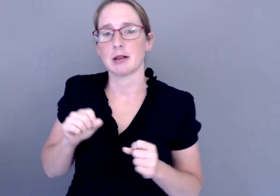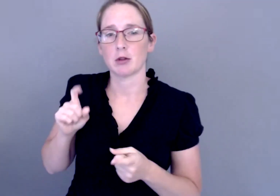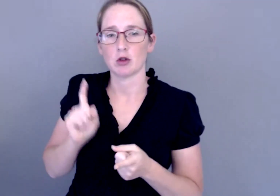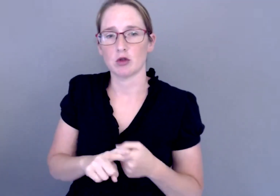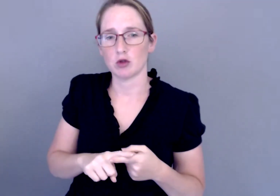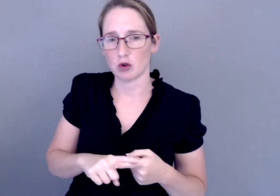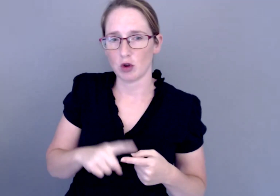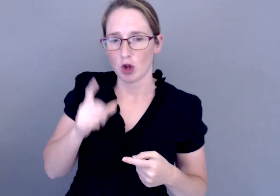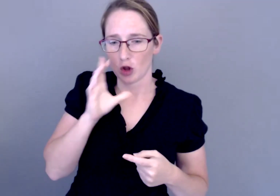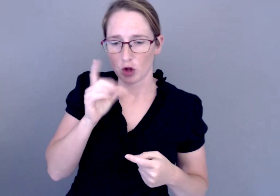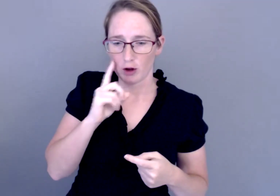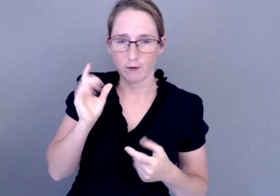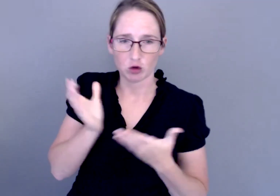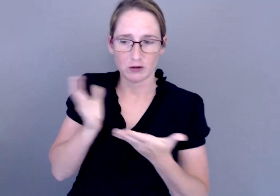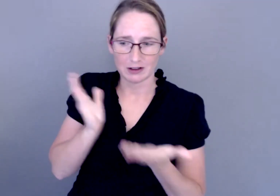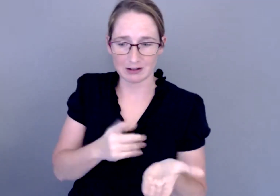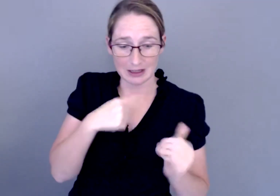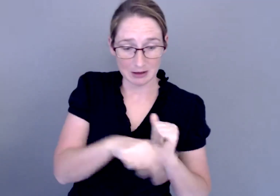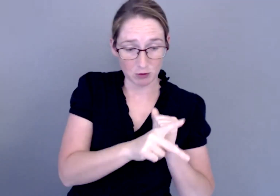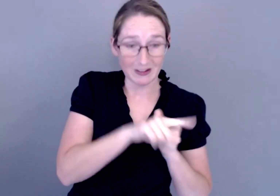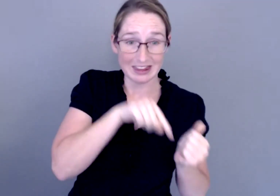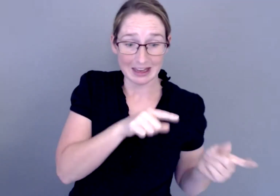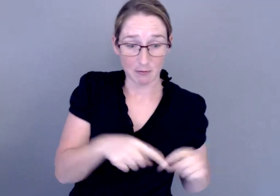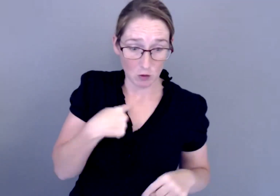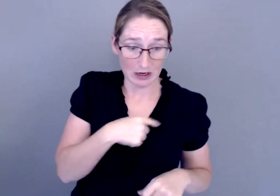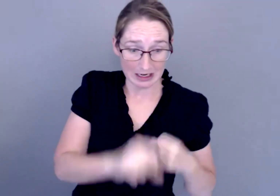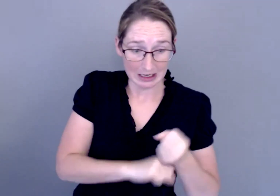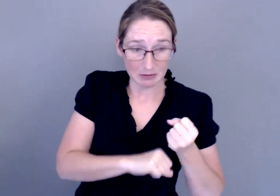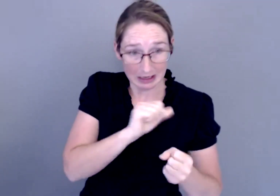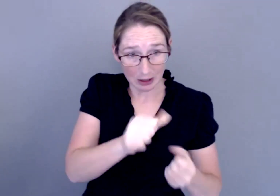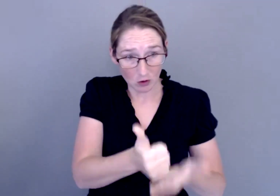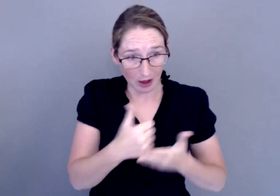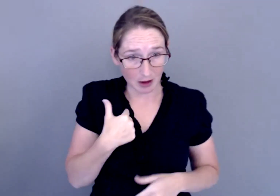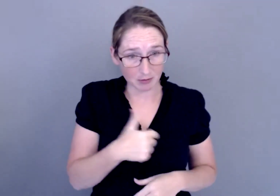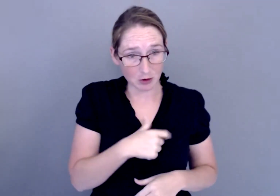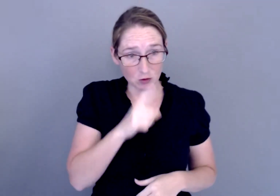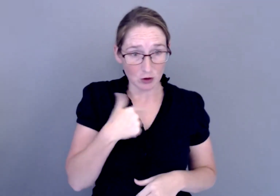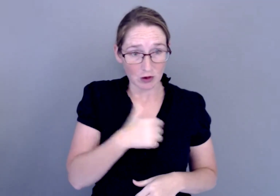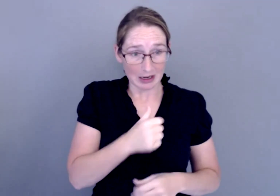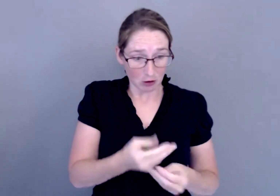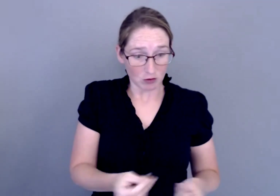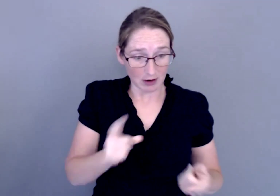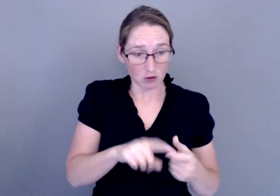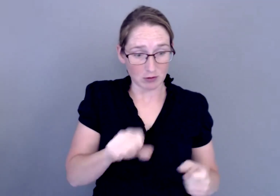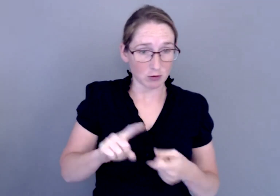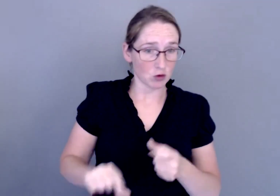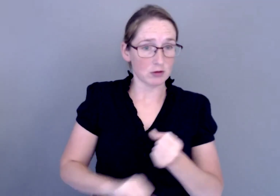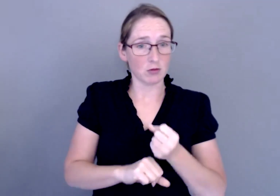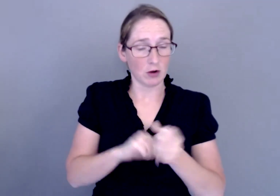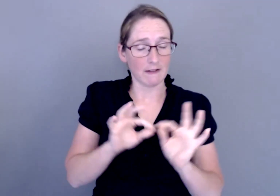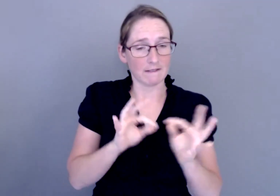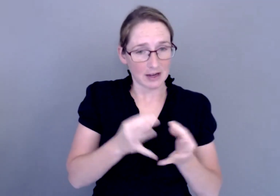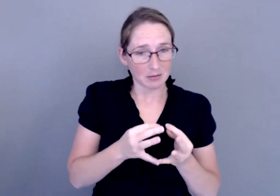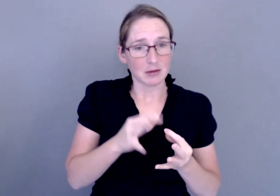service delivery as a portfolio and say, this is happening, we need some support, can you assist us so we can get to resolve to be able to support families